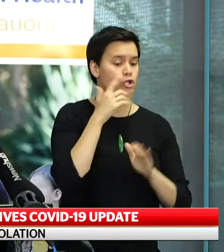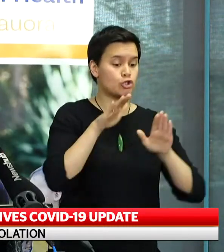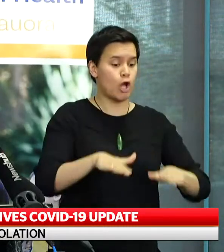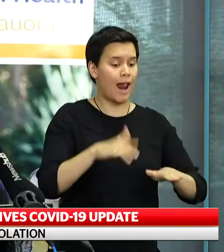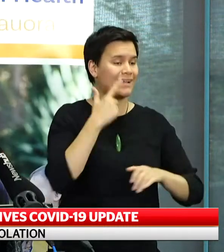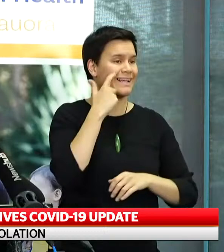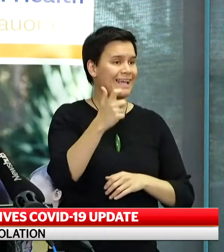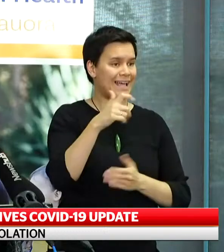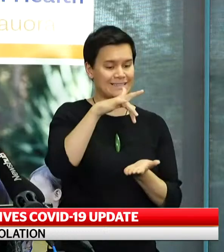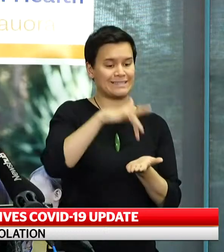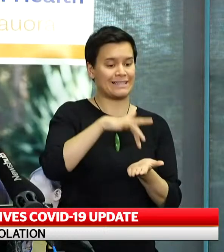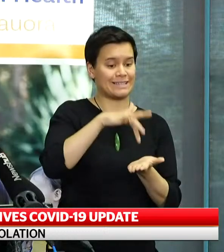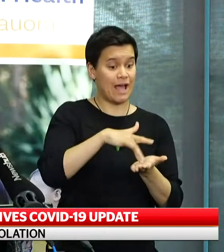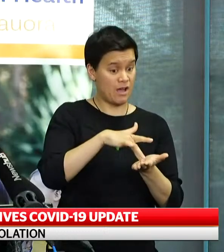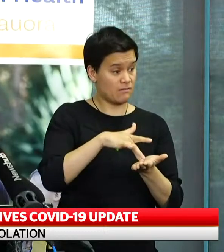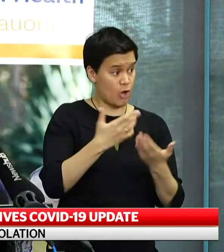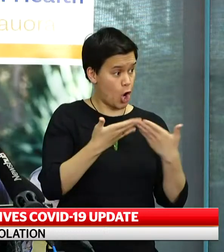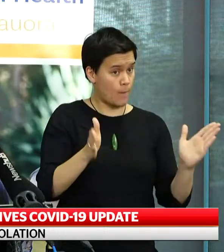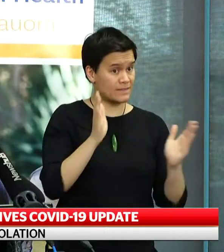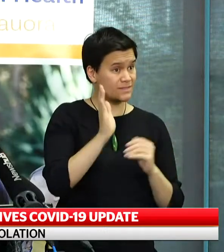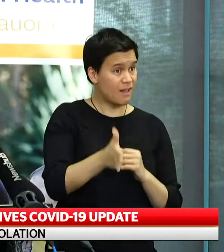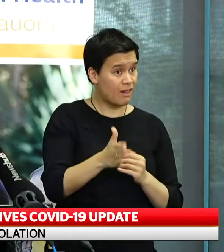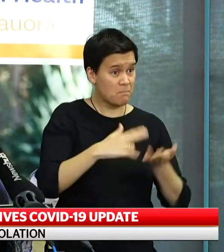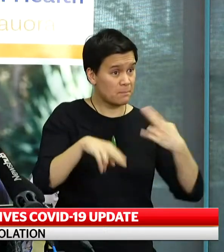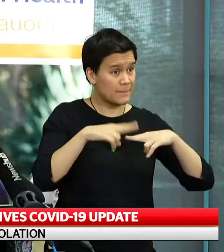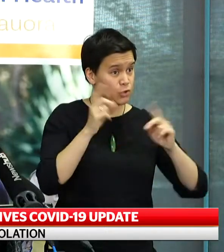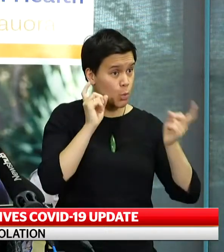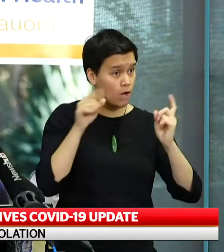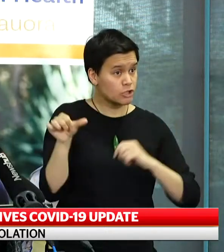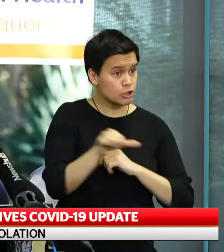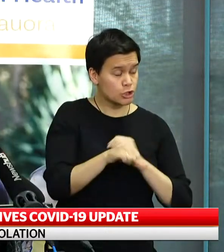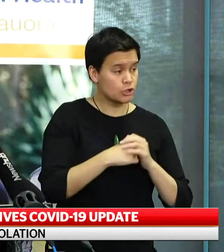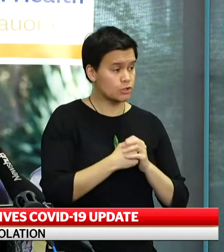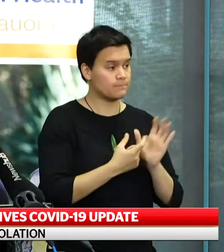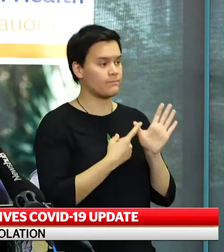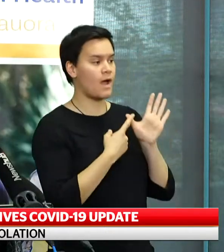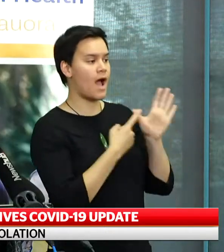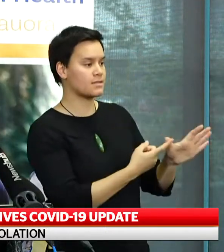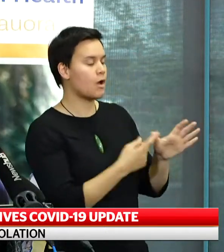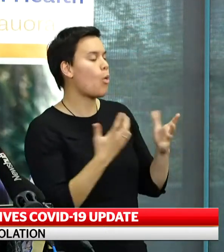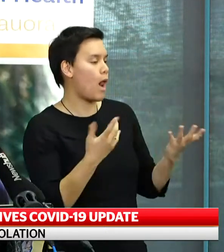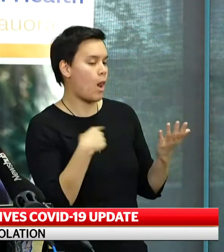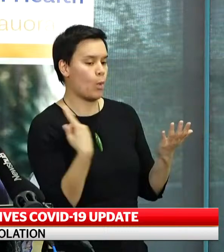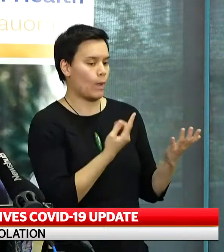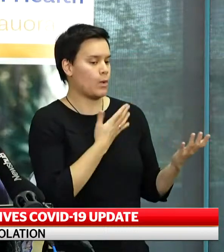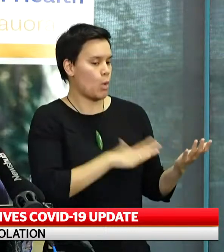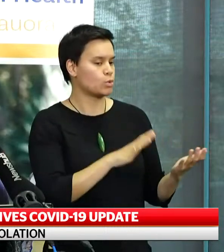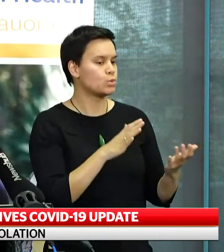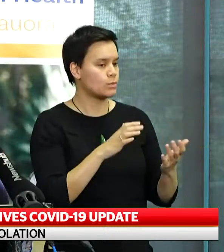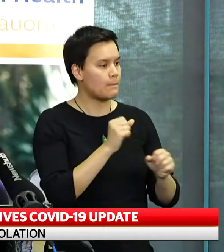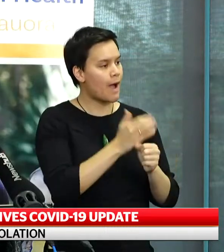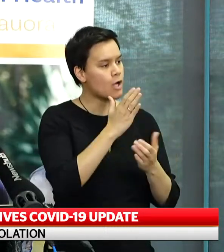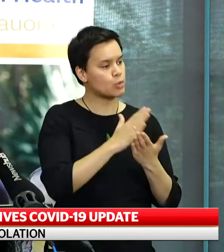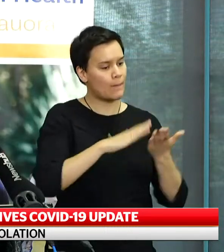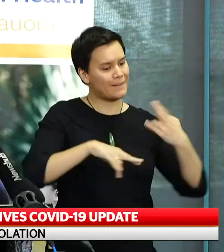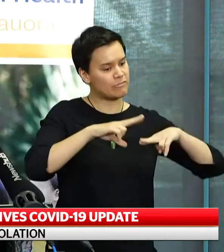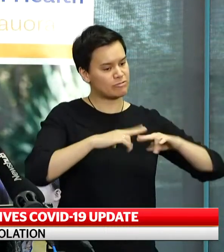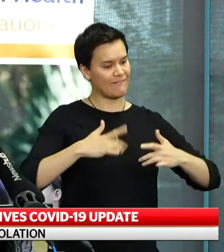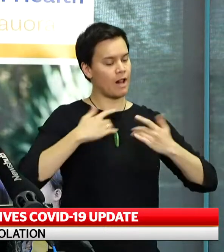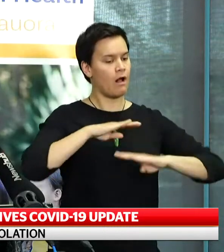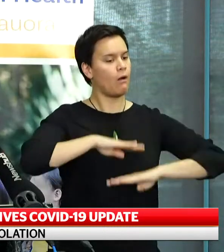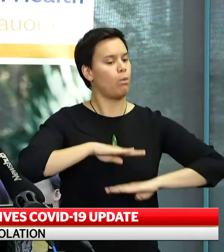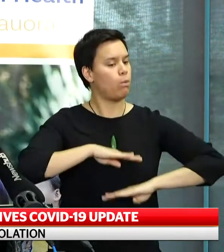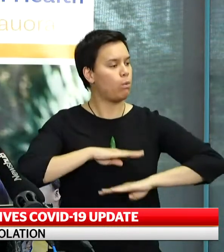concerned? It does remain open, and one of the things we wanted to do here was to provide reassurance to parents, check that if there was